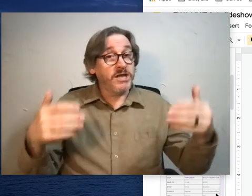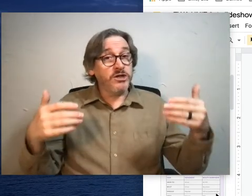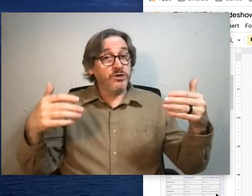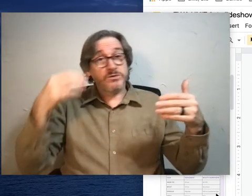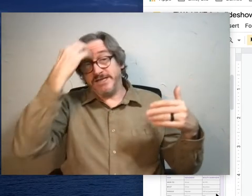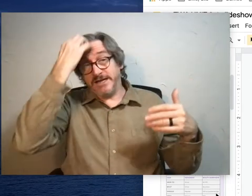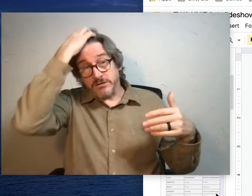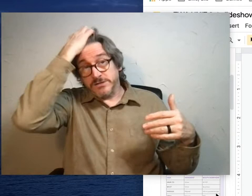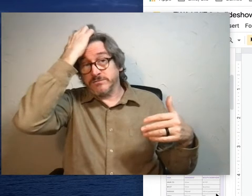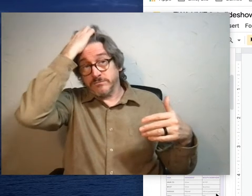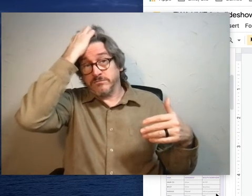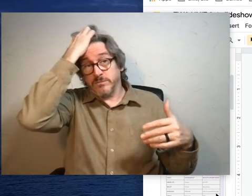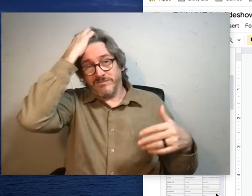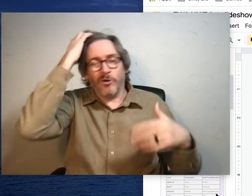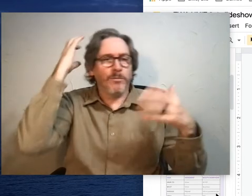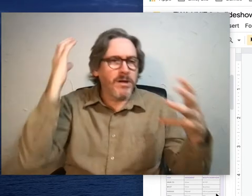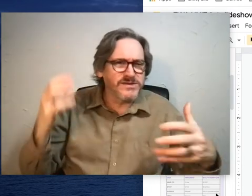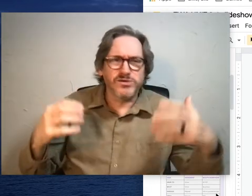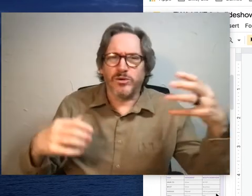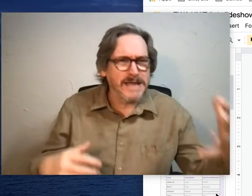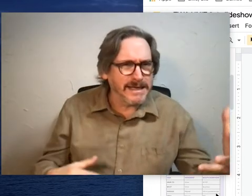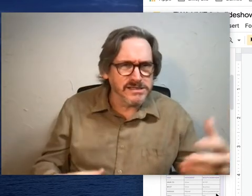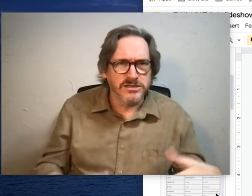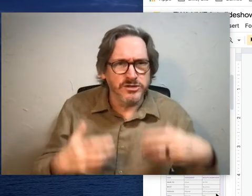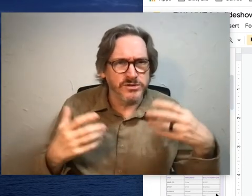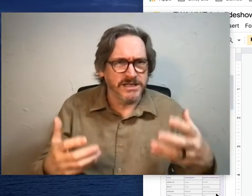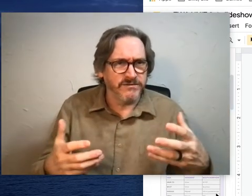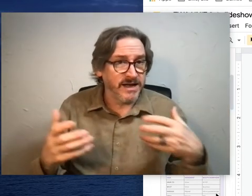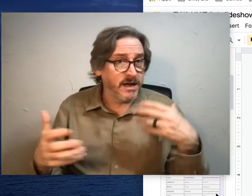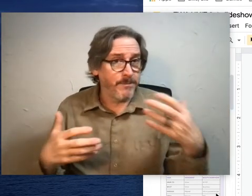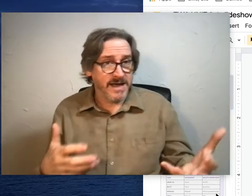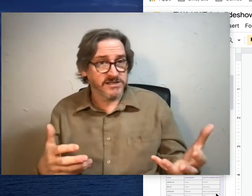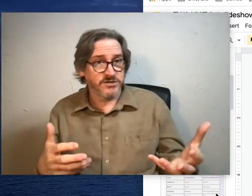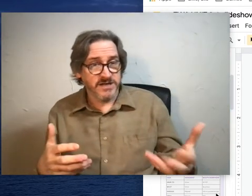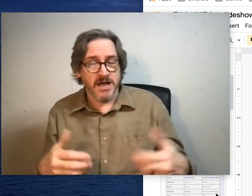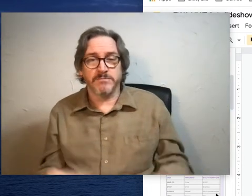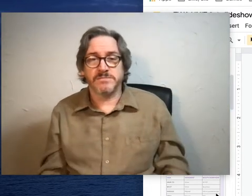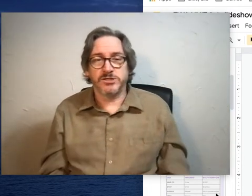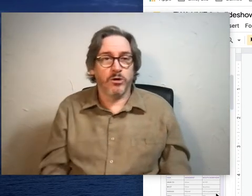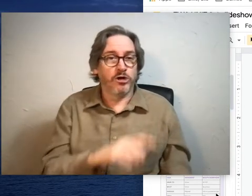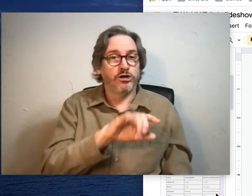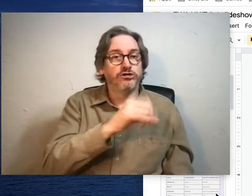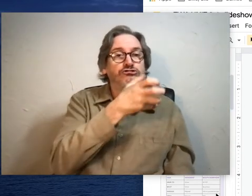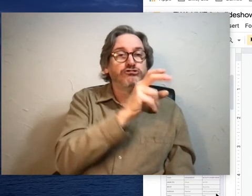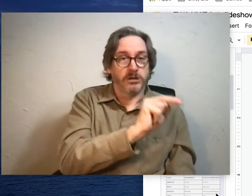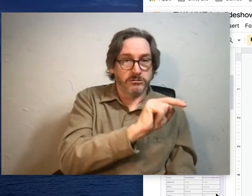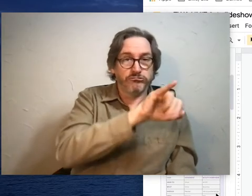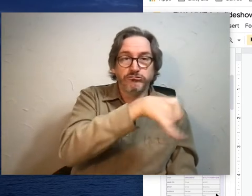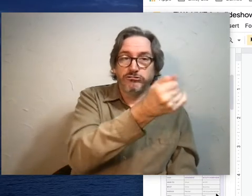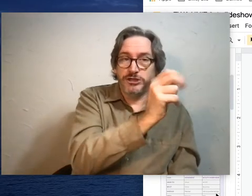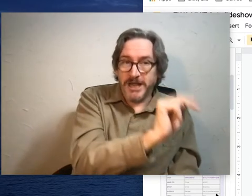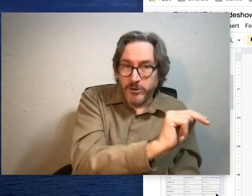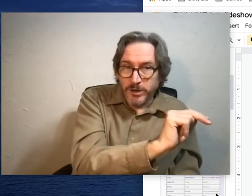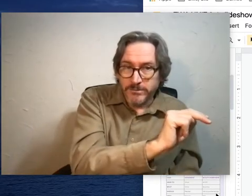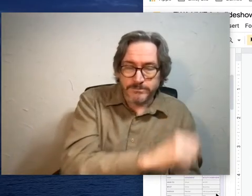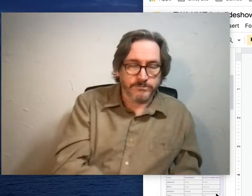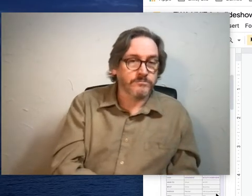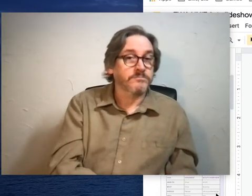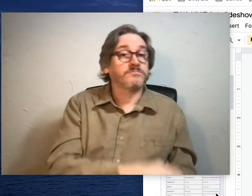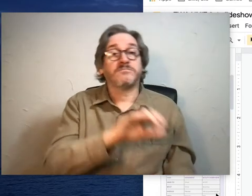We can use years or months or days to signify a passage of time. So